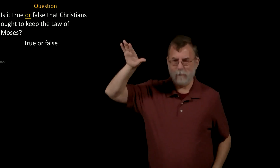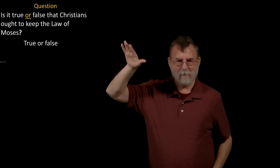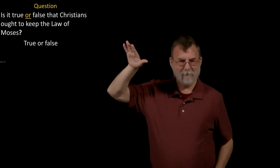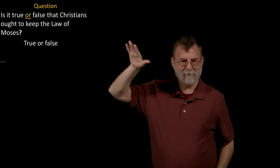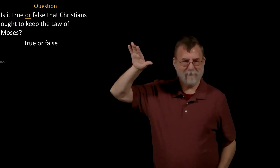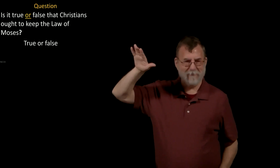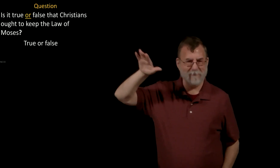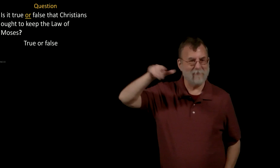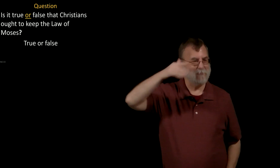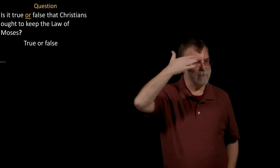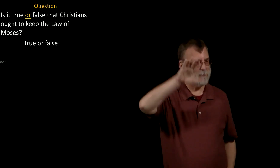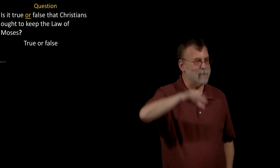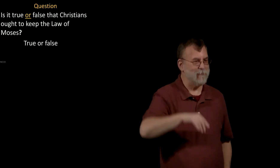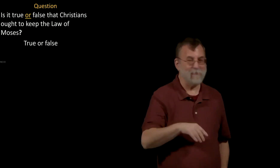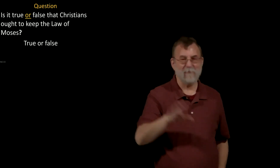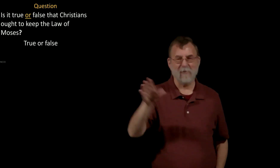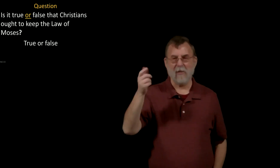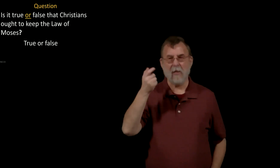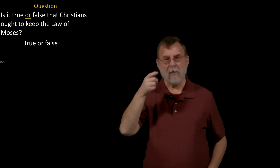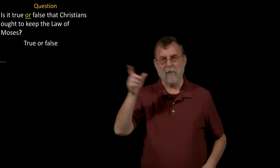Don't know? Don't know? Okay.